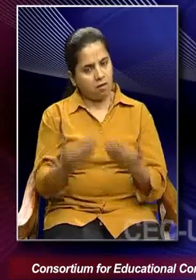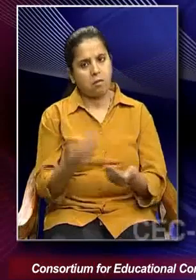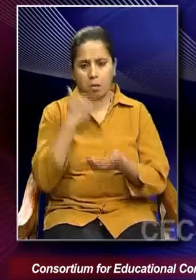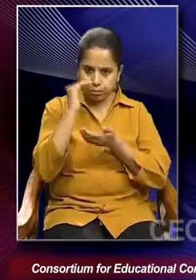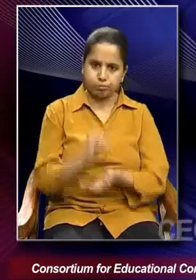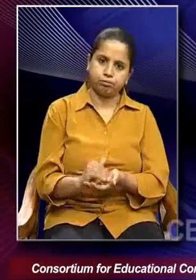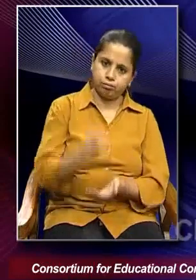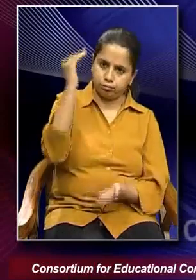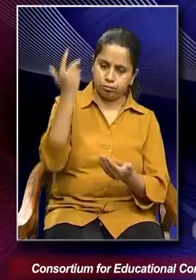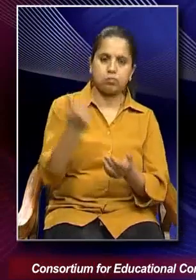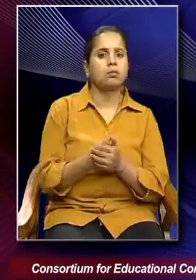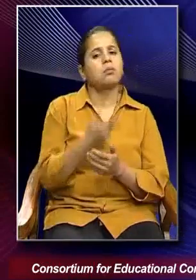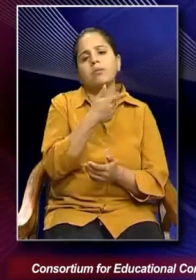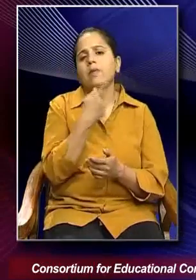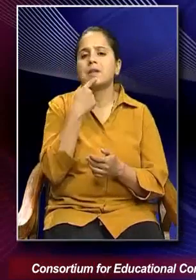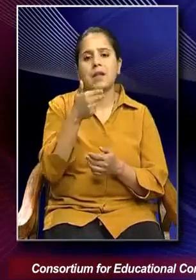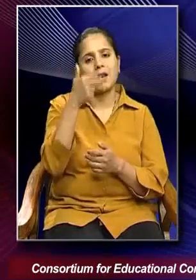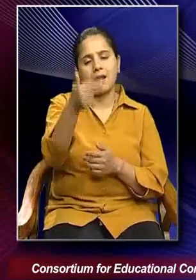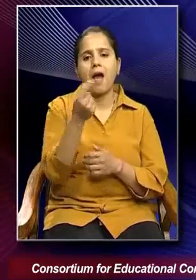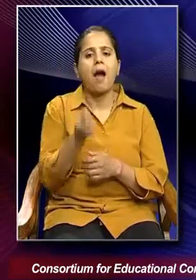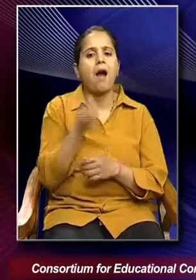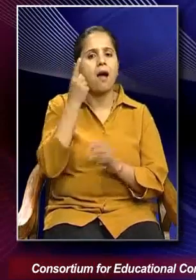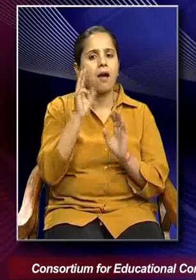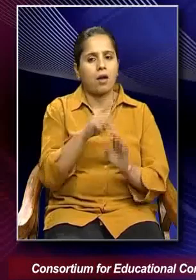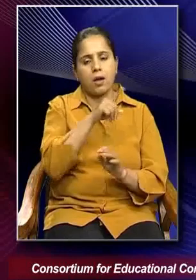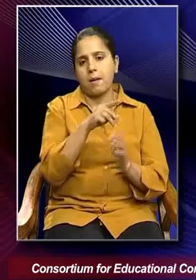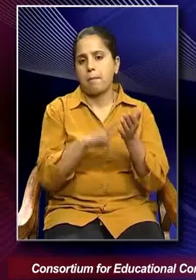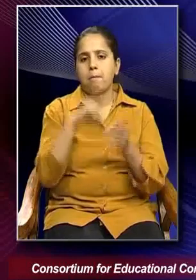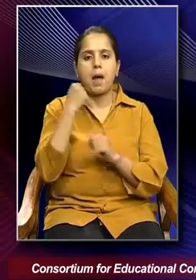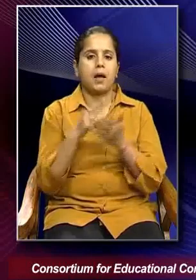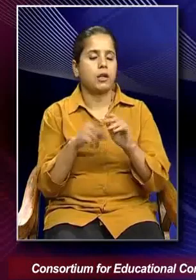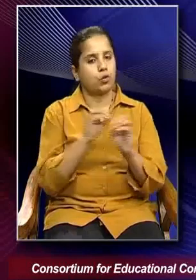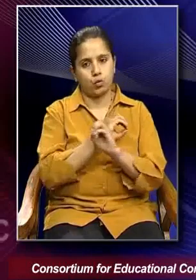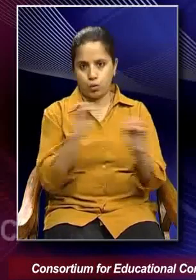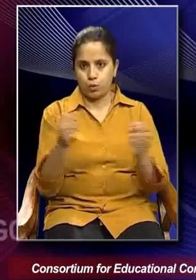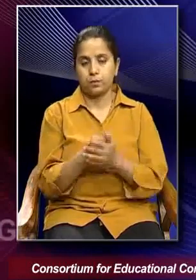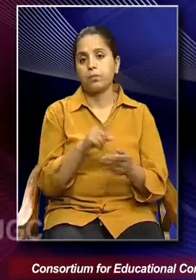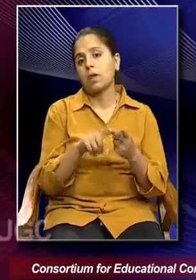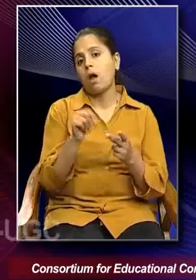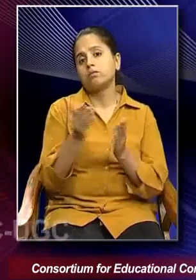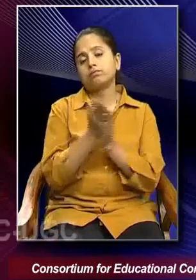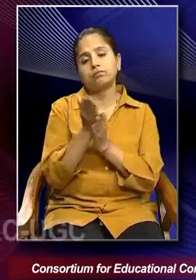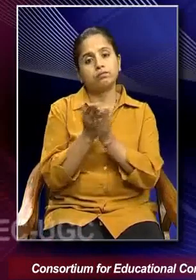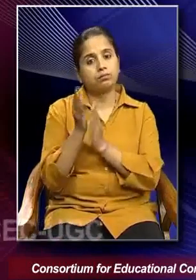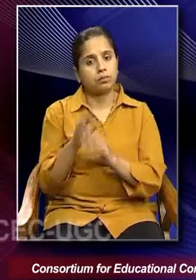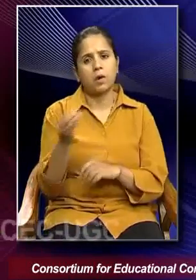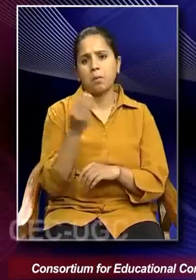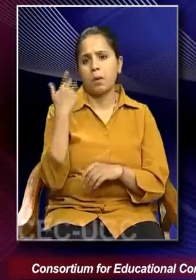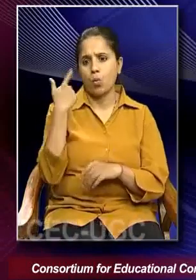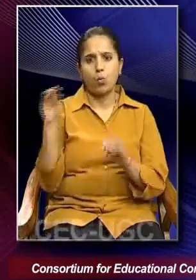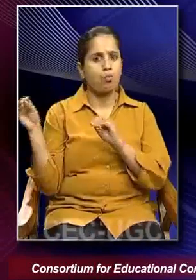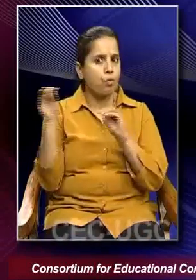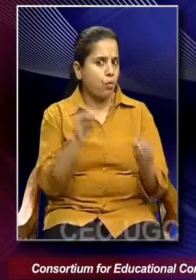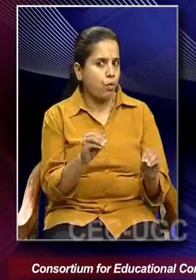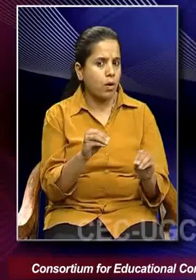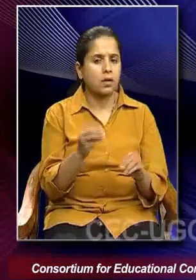birth, then of course he or she may be understood as a non-migrant. And then there are different categories, some recent migrants who have recently